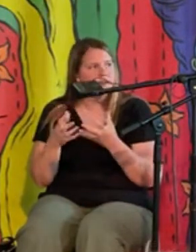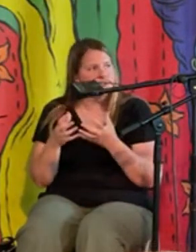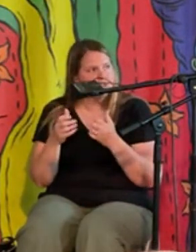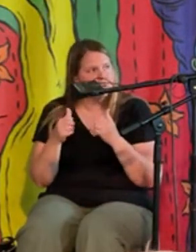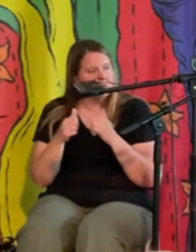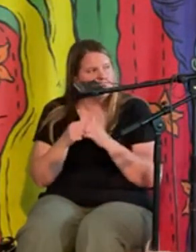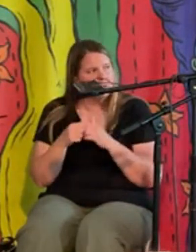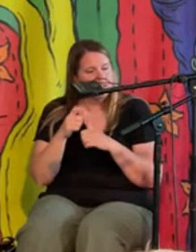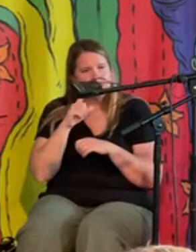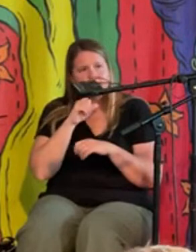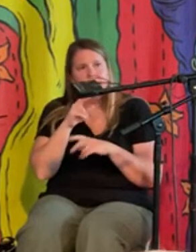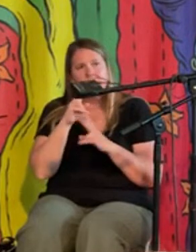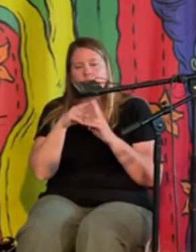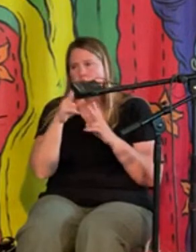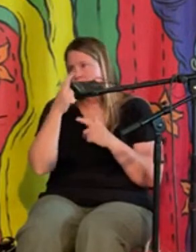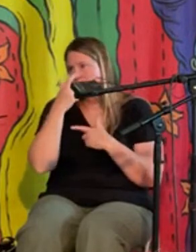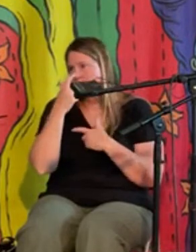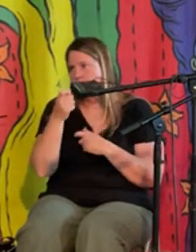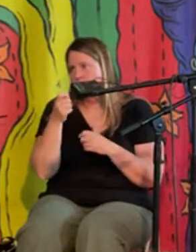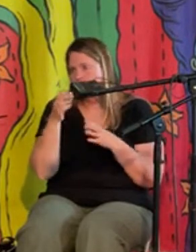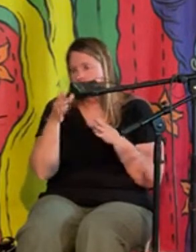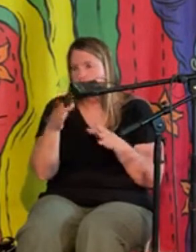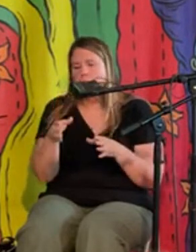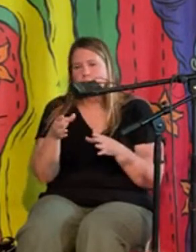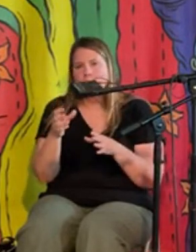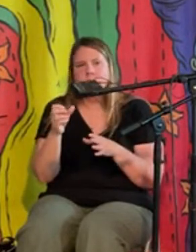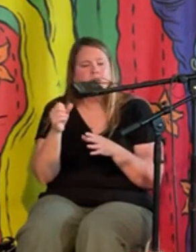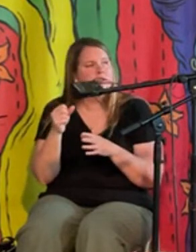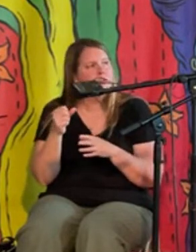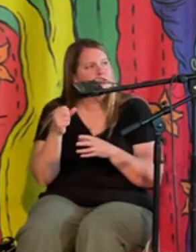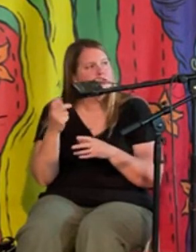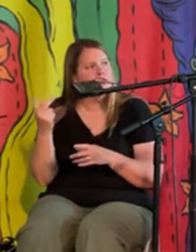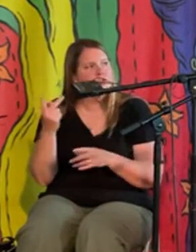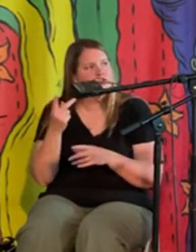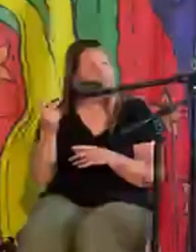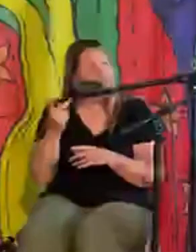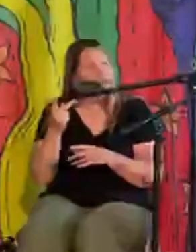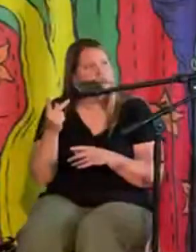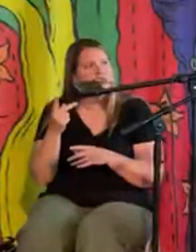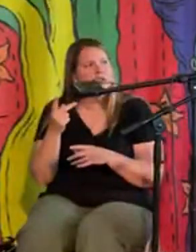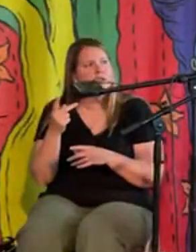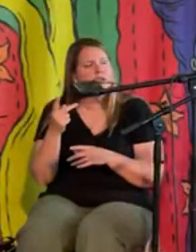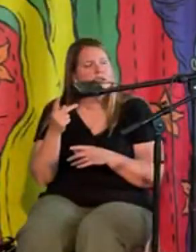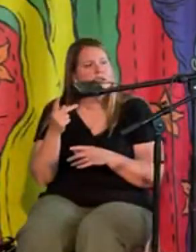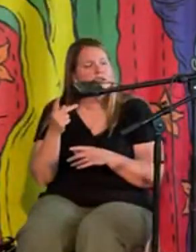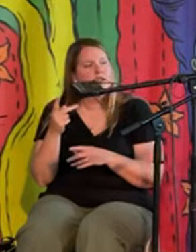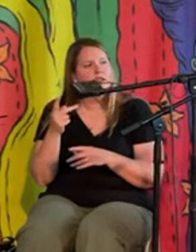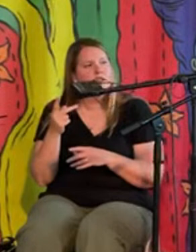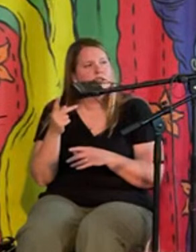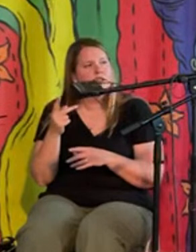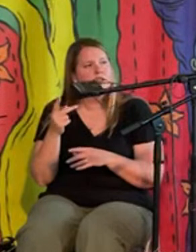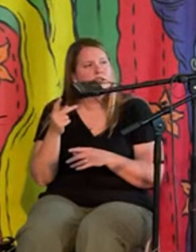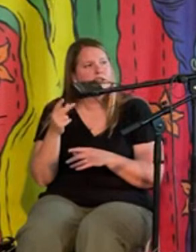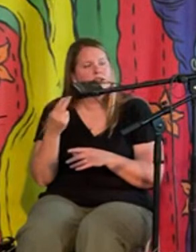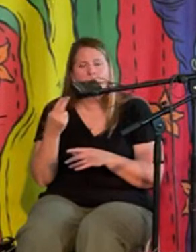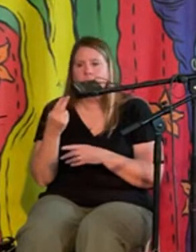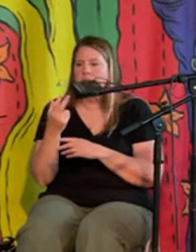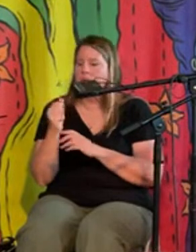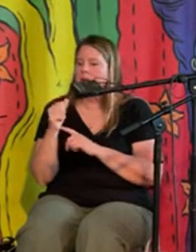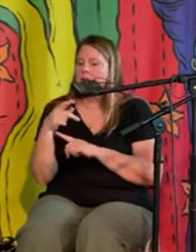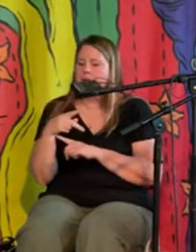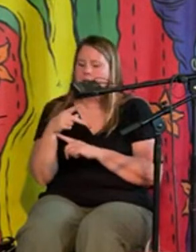in a very interesting way. She and I both still... The name of that book is Happily, that he's talking